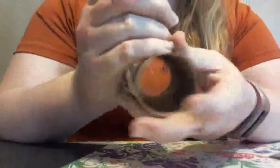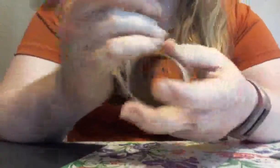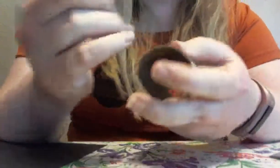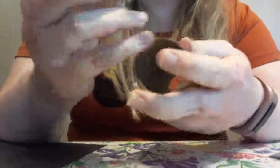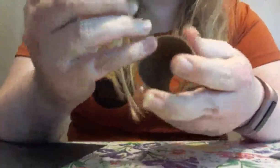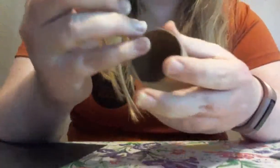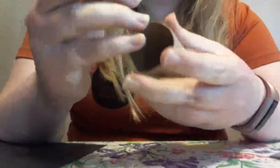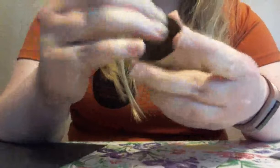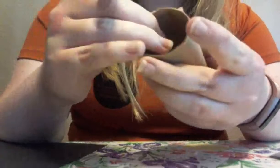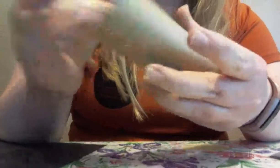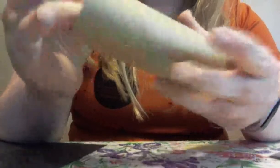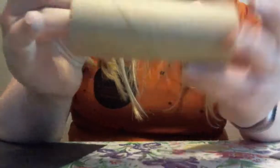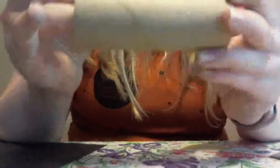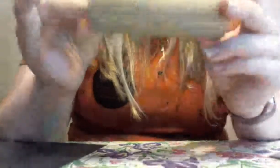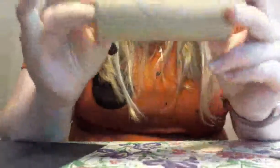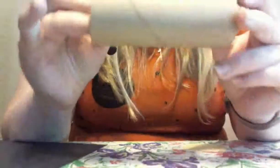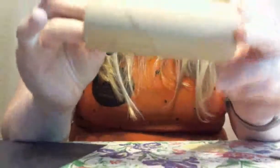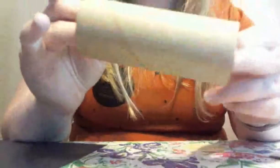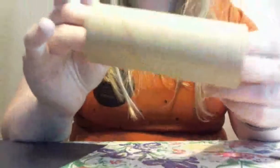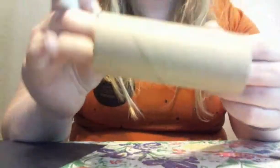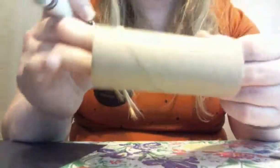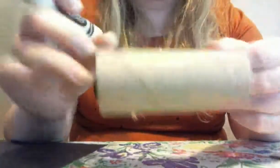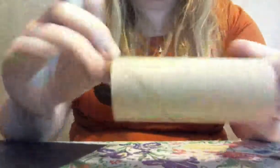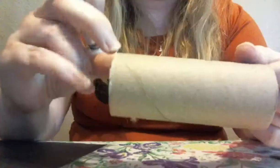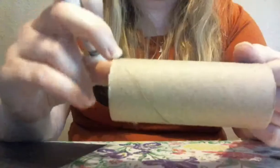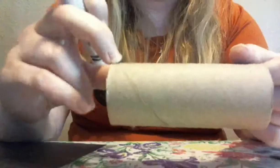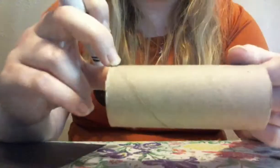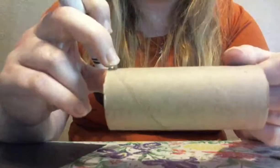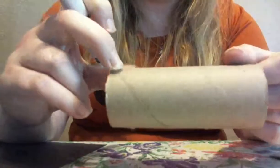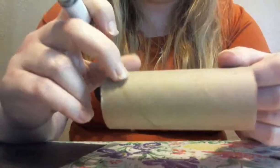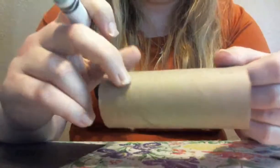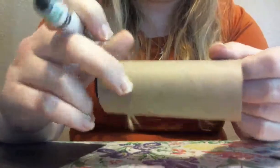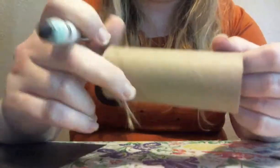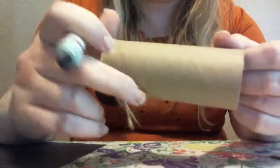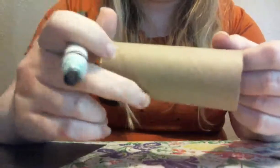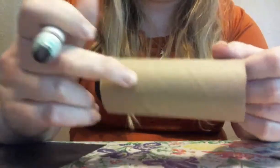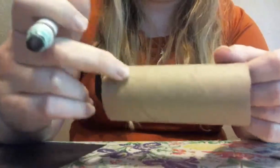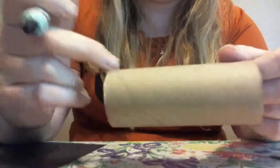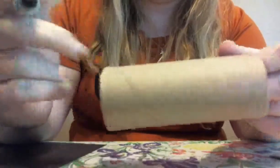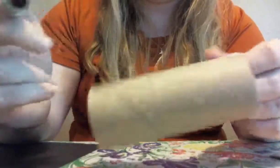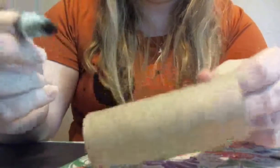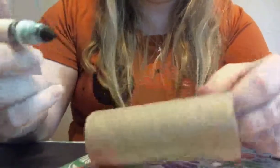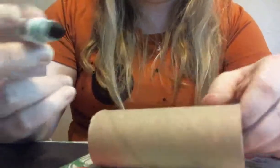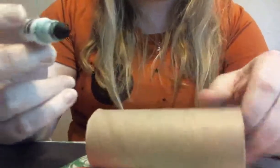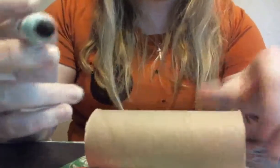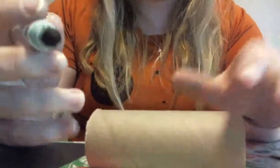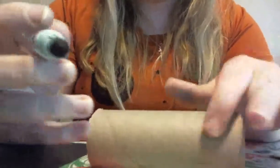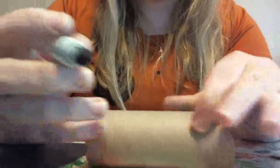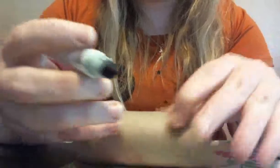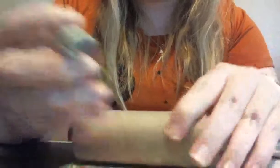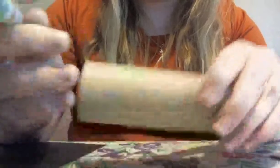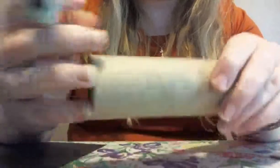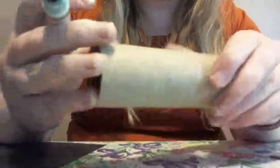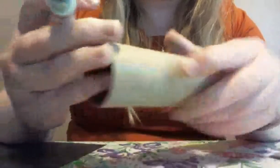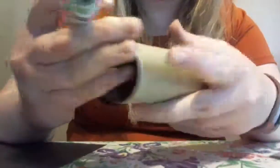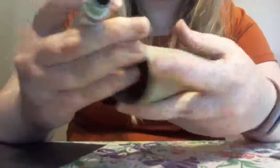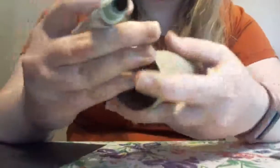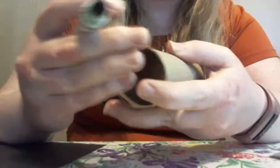Perfect. Okay, so to color my toilet paper tube, you can see that it has these ridges here. So what I'm going to do is I'm going to color